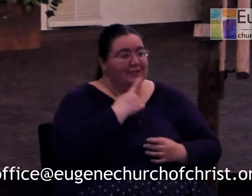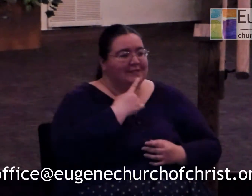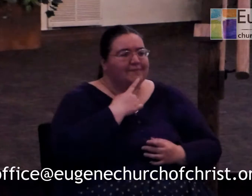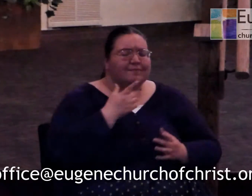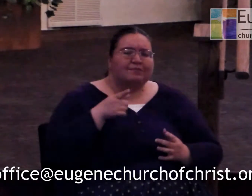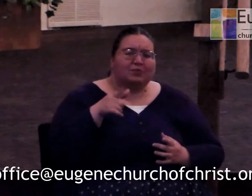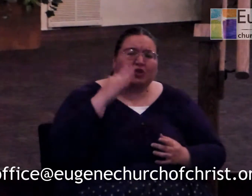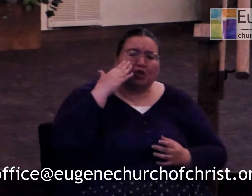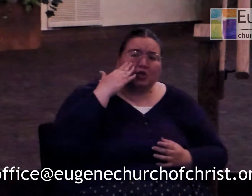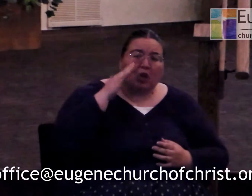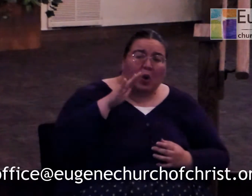that's not just a legal thing.